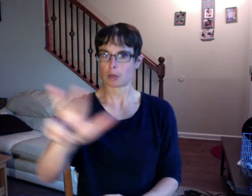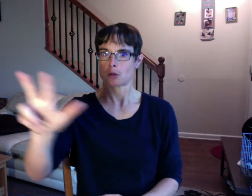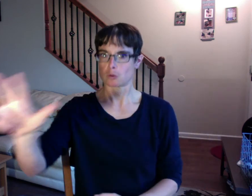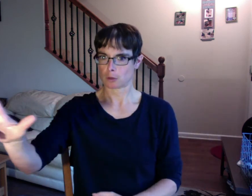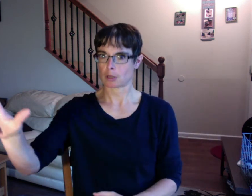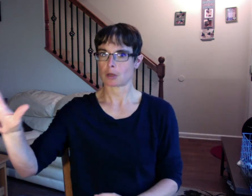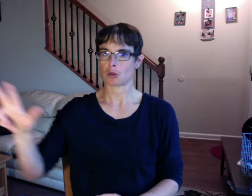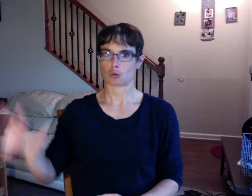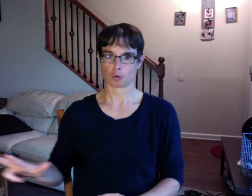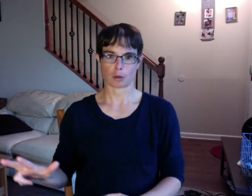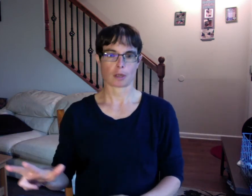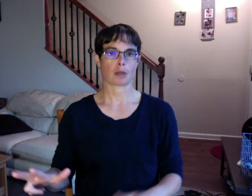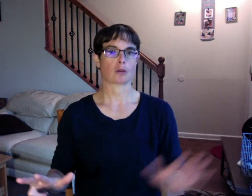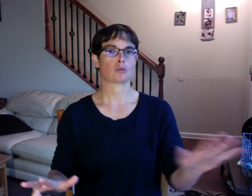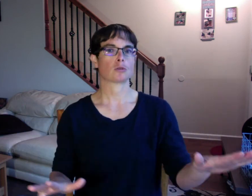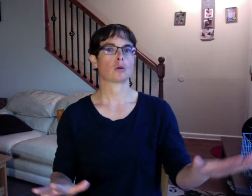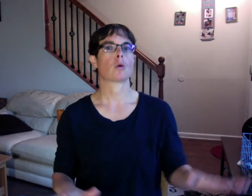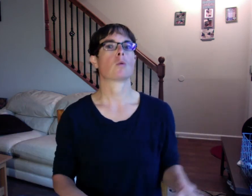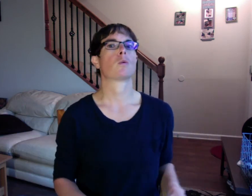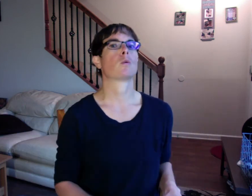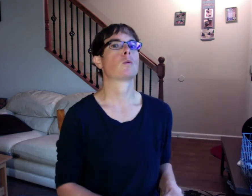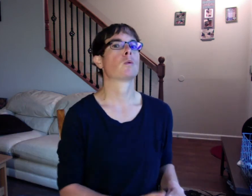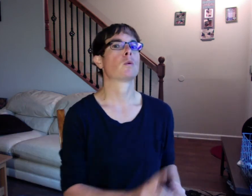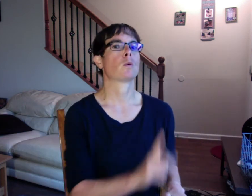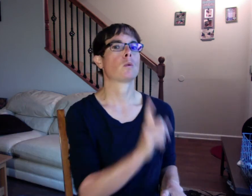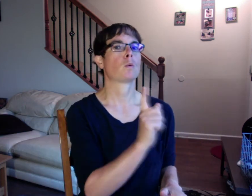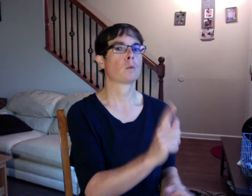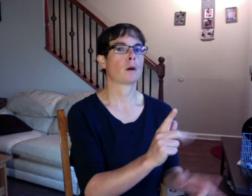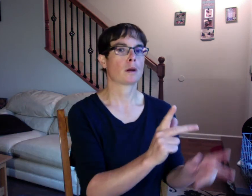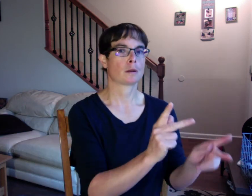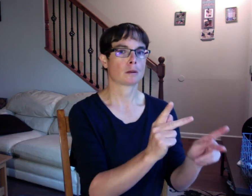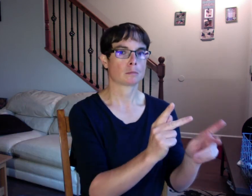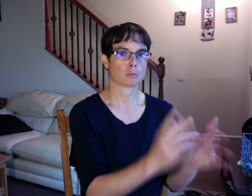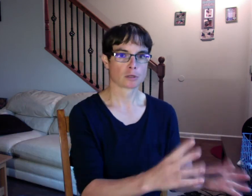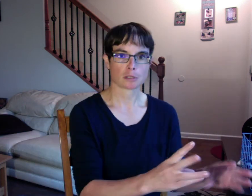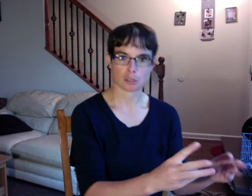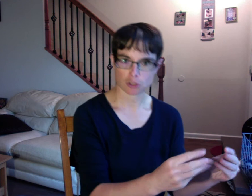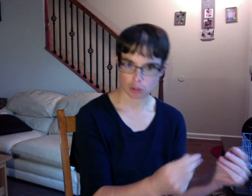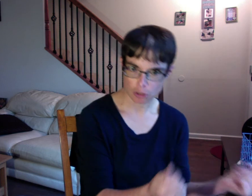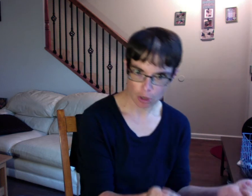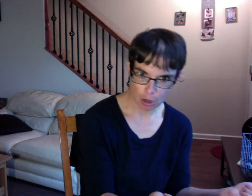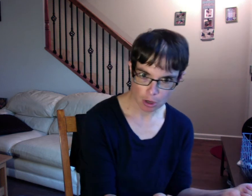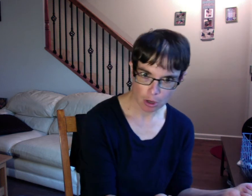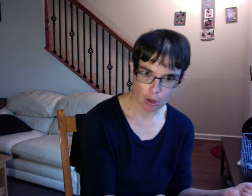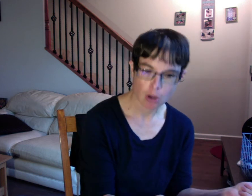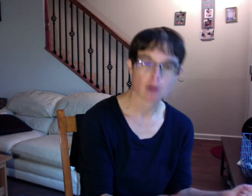and talk it out with them? You're going to do rally code. So you're going to talk about your thinking as you're solving it,